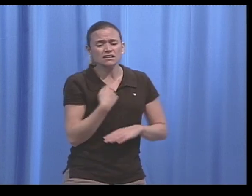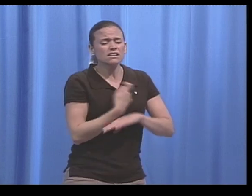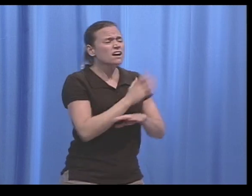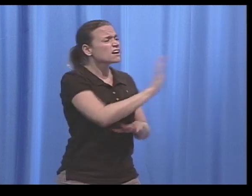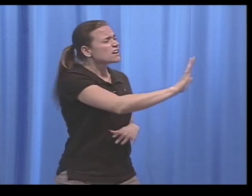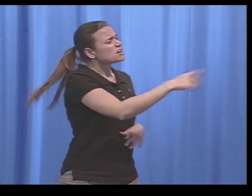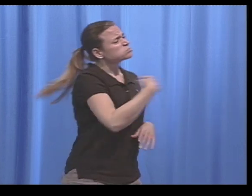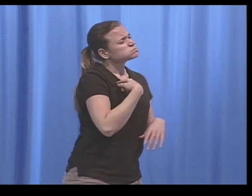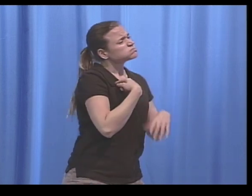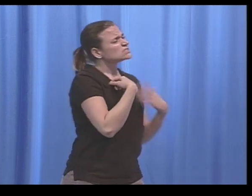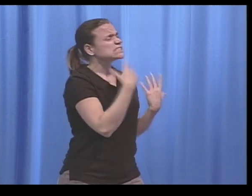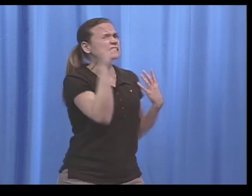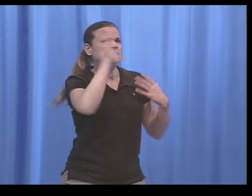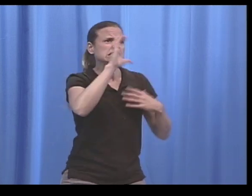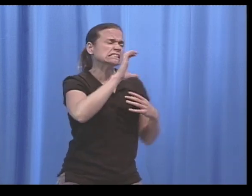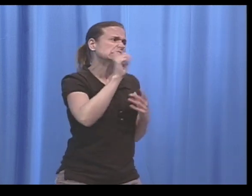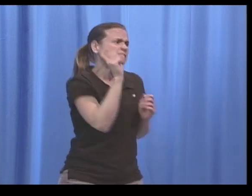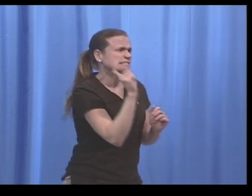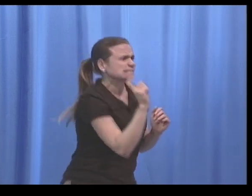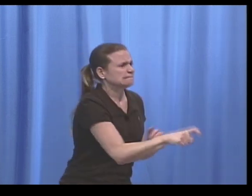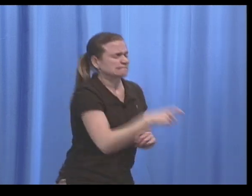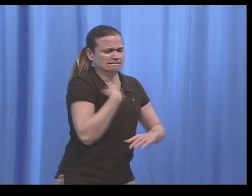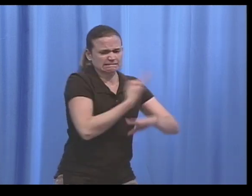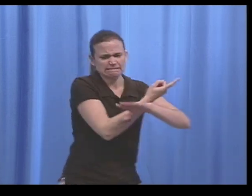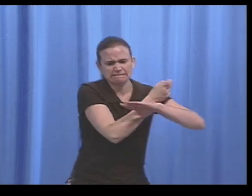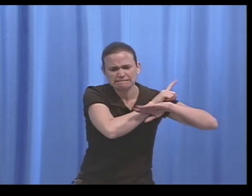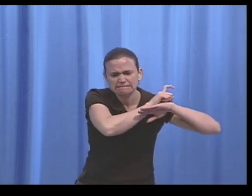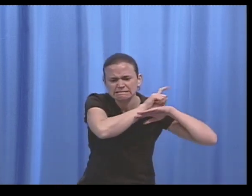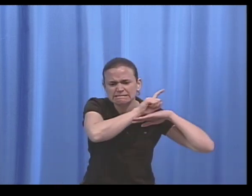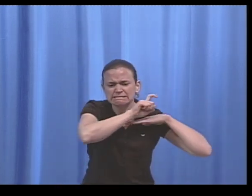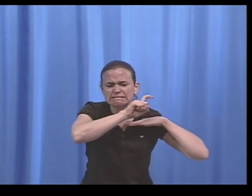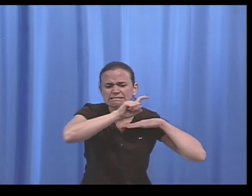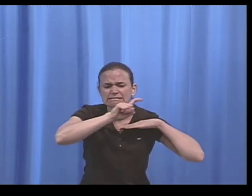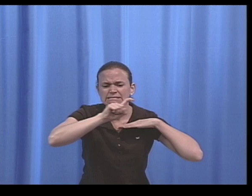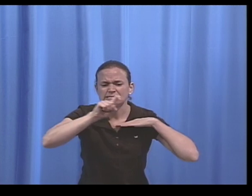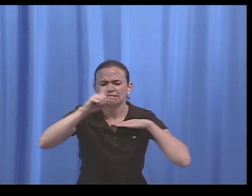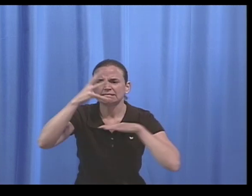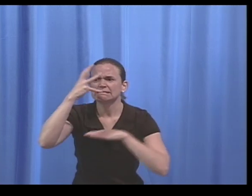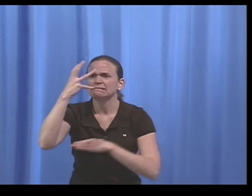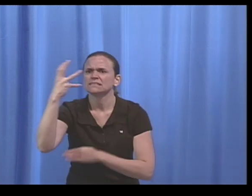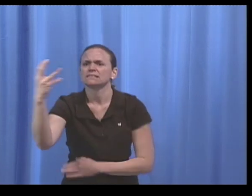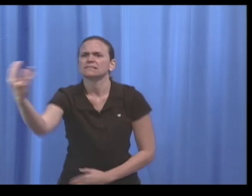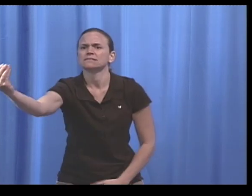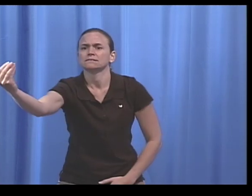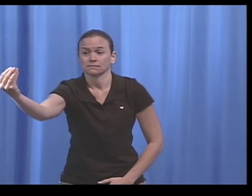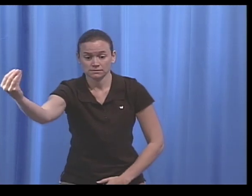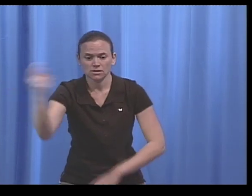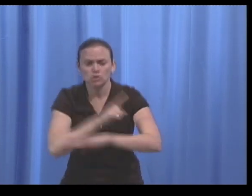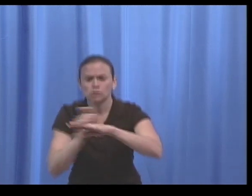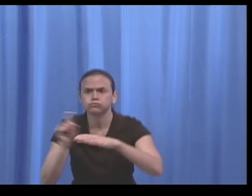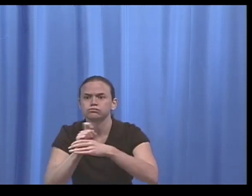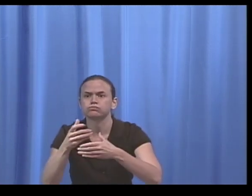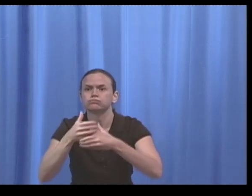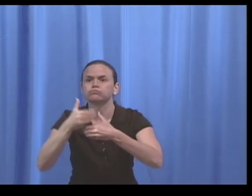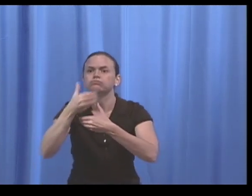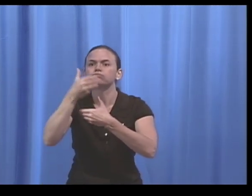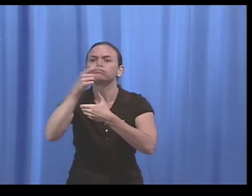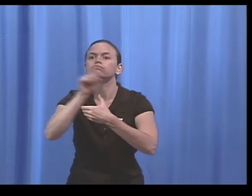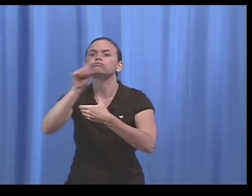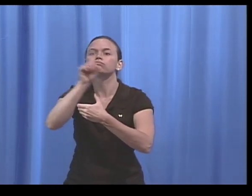restless. He was keen to find out what else was at the top of that beanstalk, so